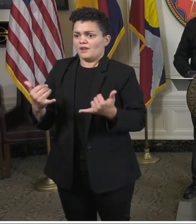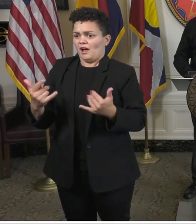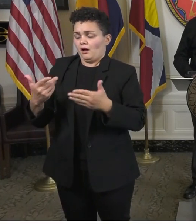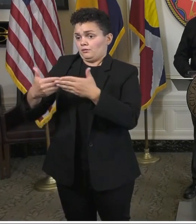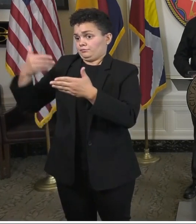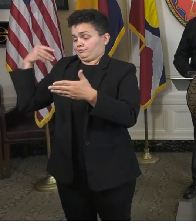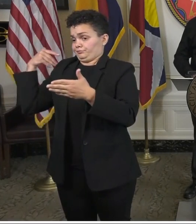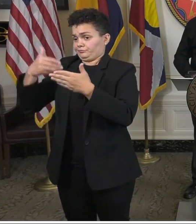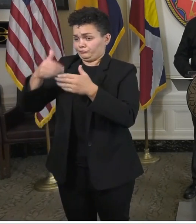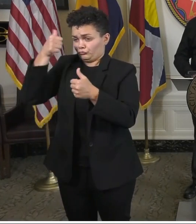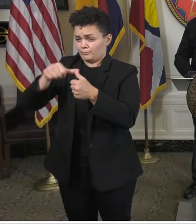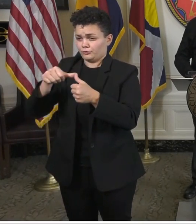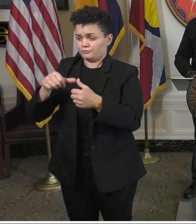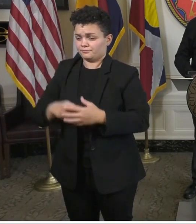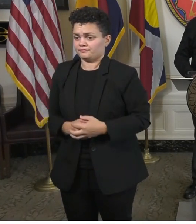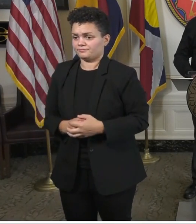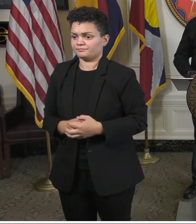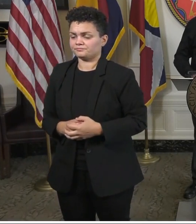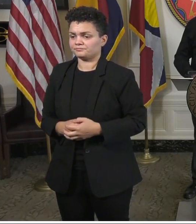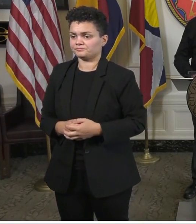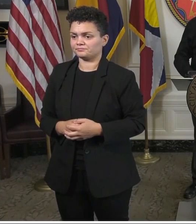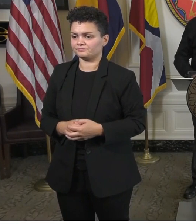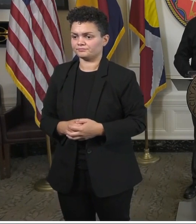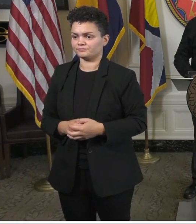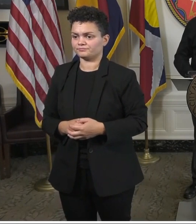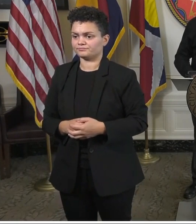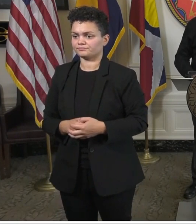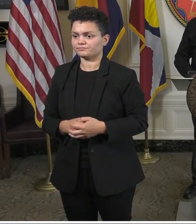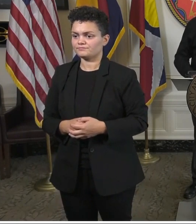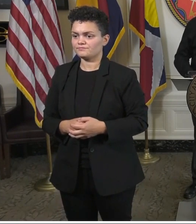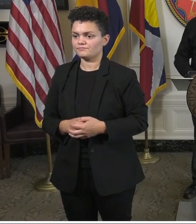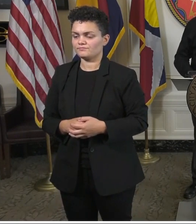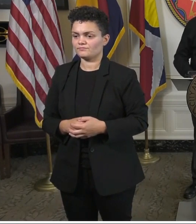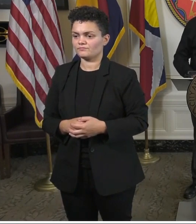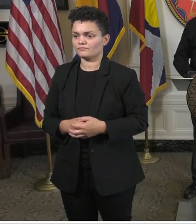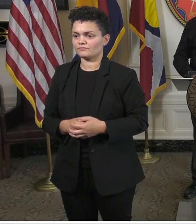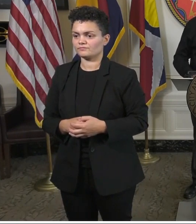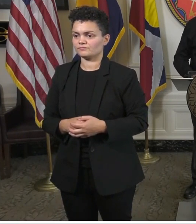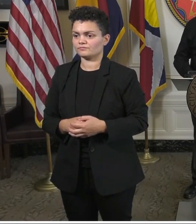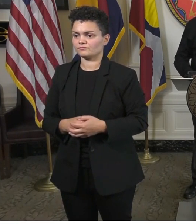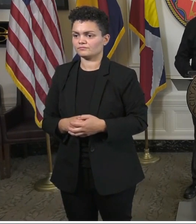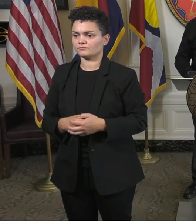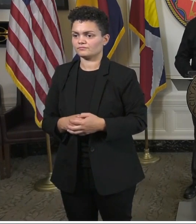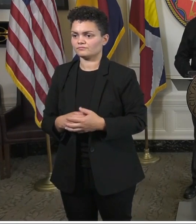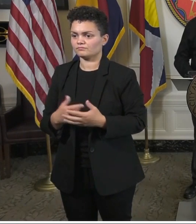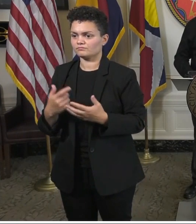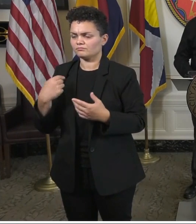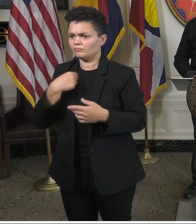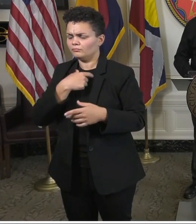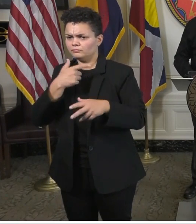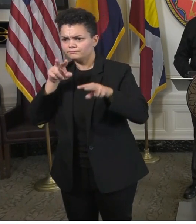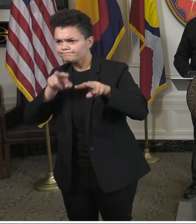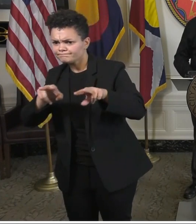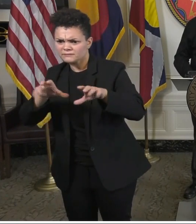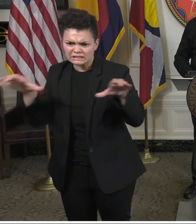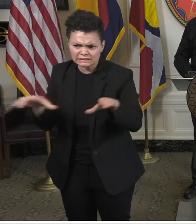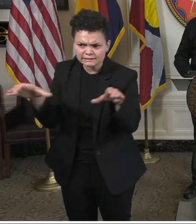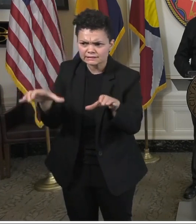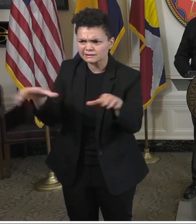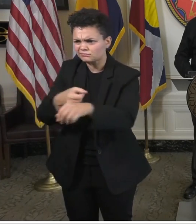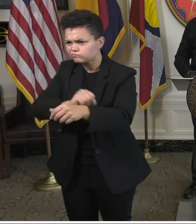Information Center to meet the city's emergency needs. We were activated for 3.5 months to meet the demands of the emergency. As the emergency